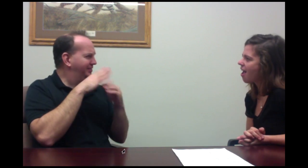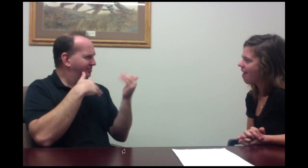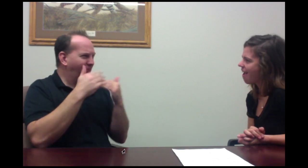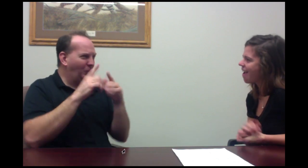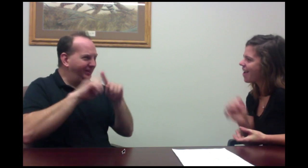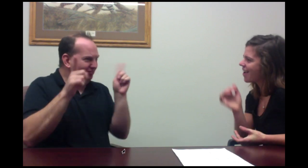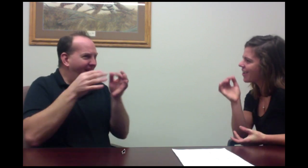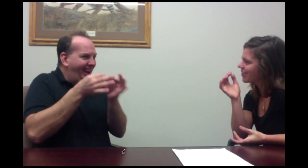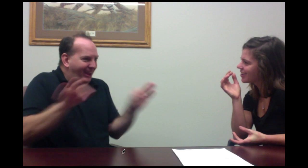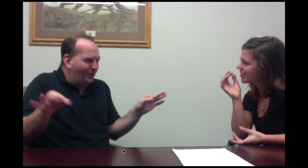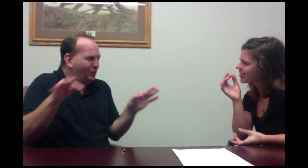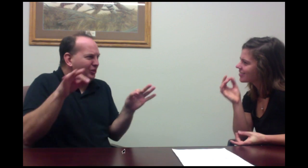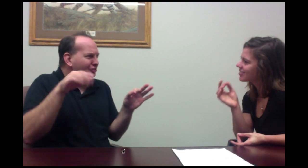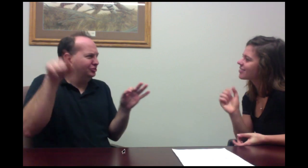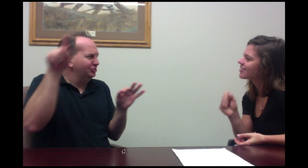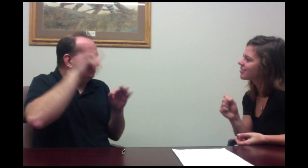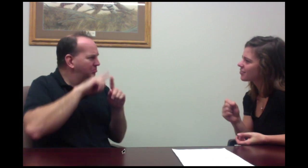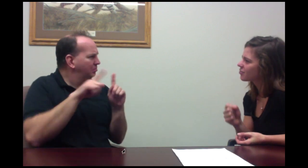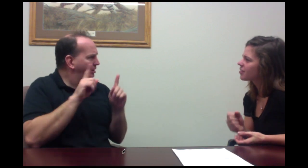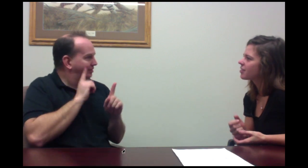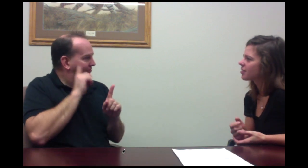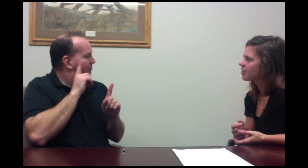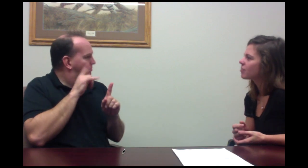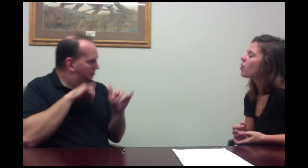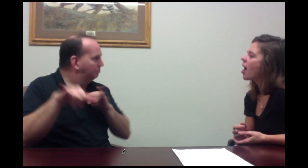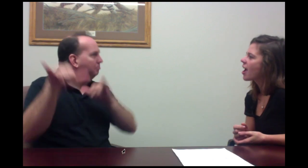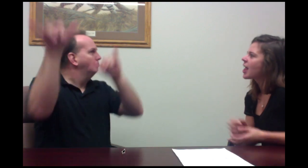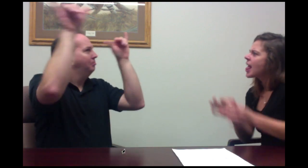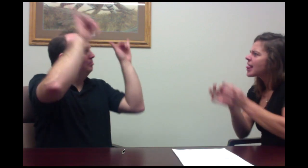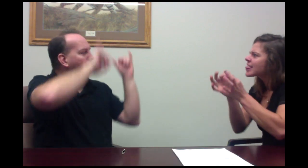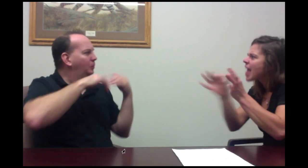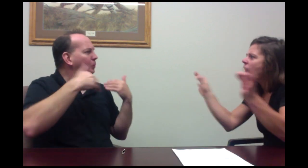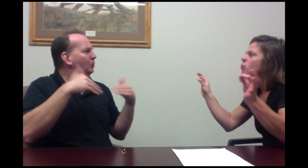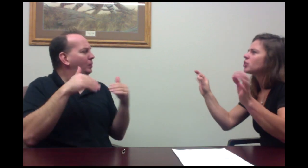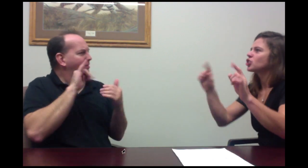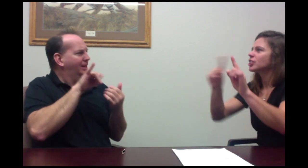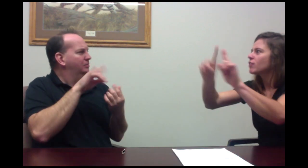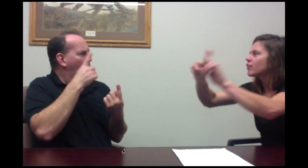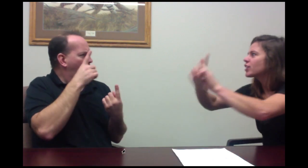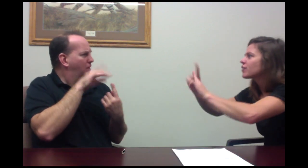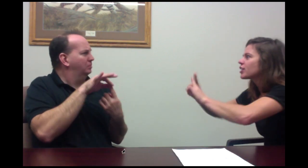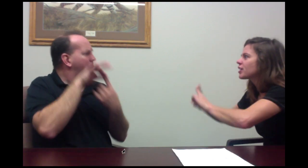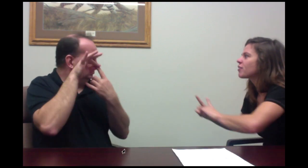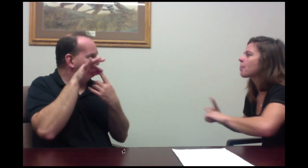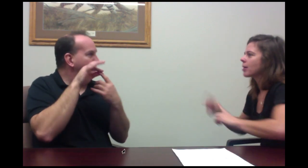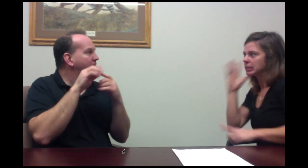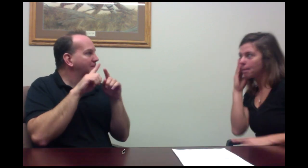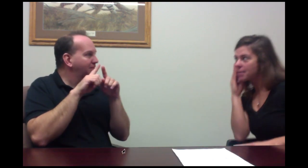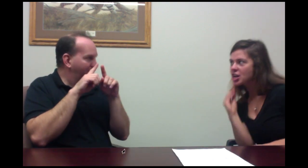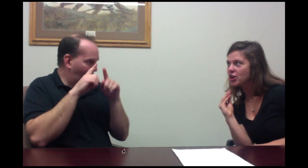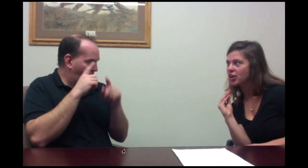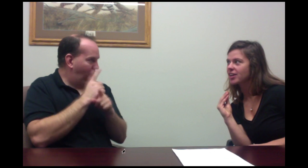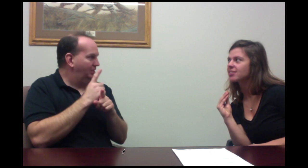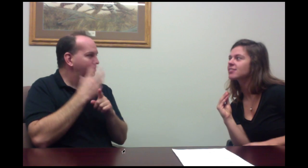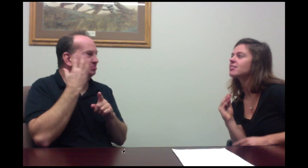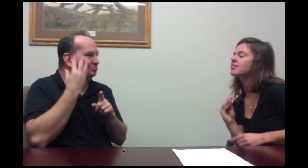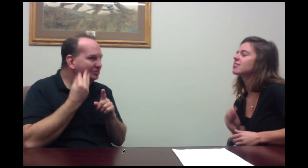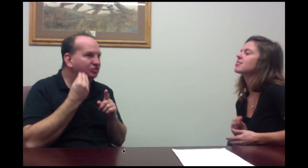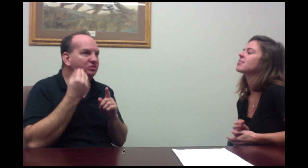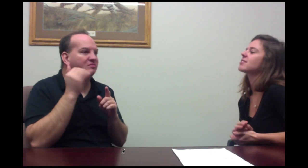their language. It's all the same. It's something that's very special. It's about the shared